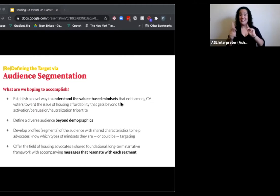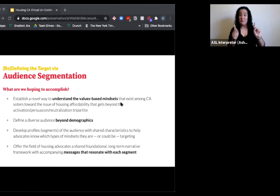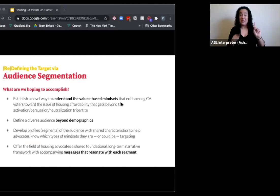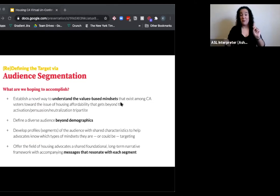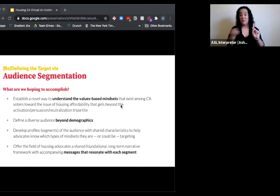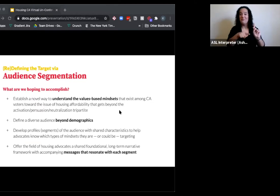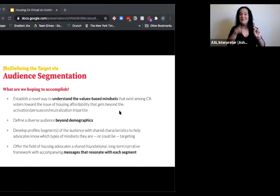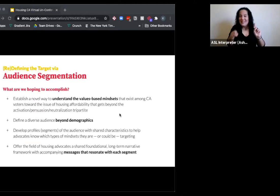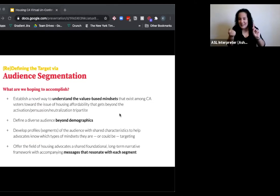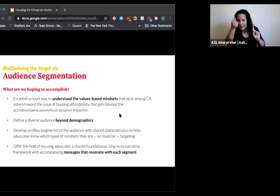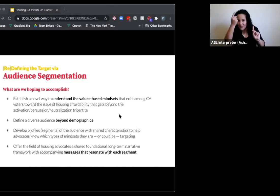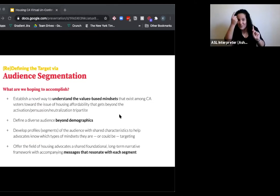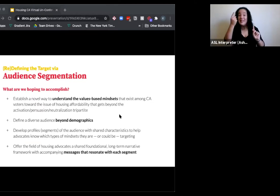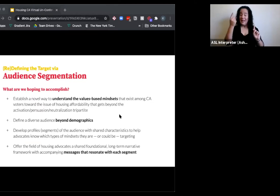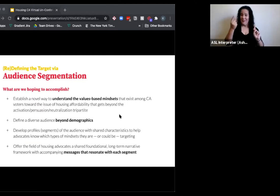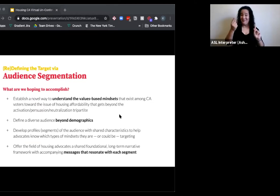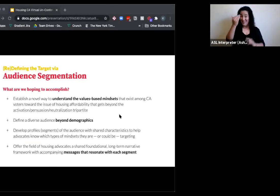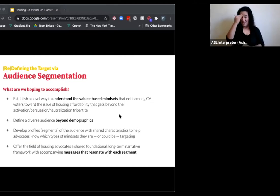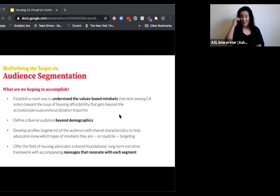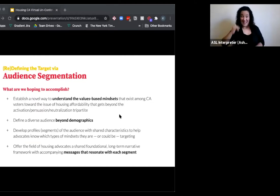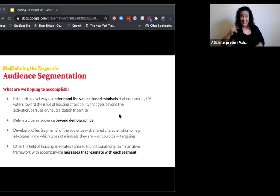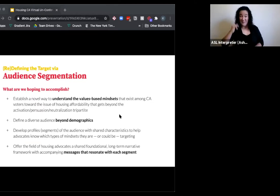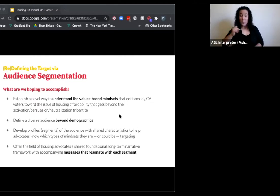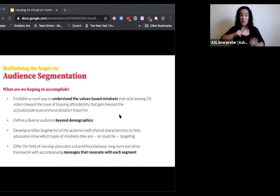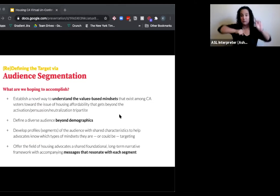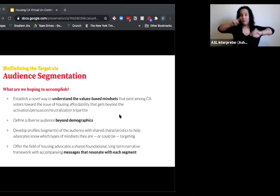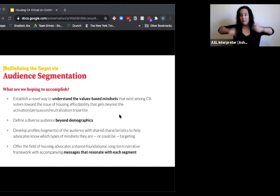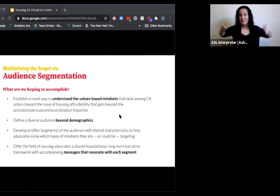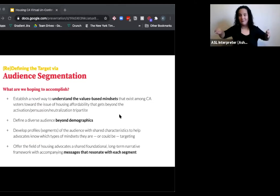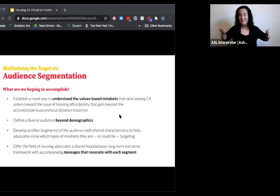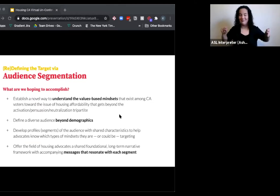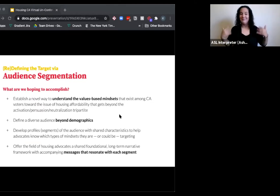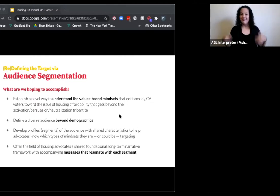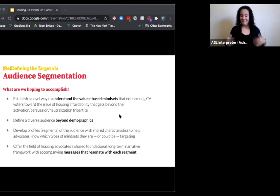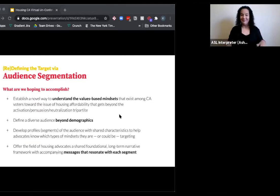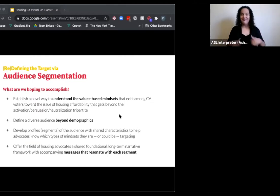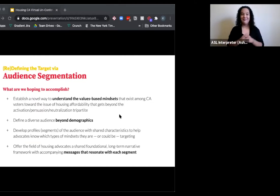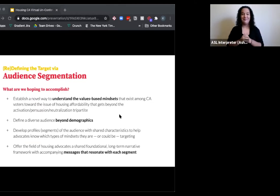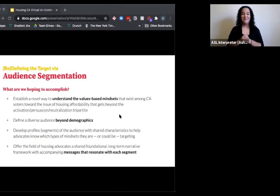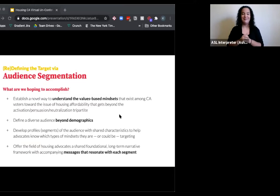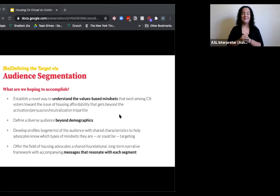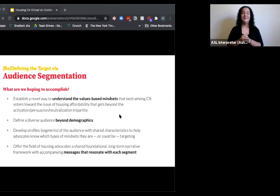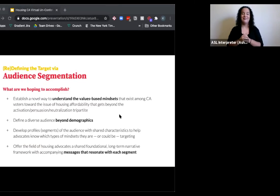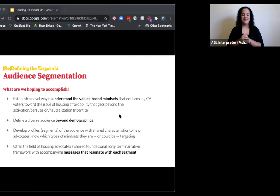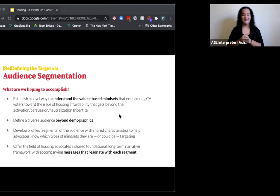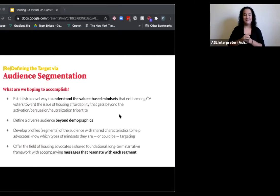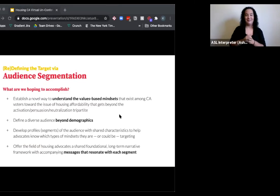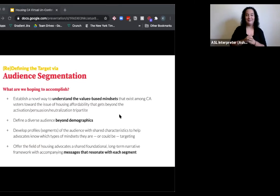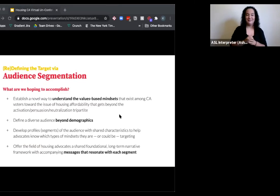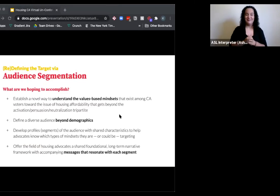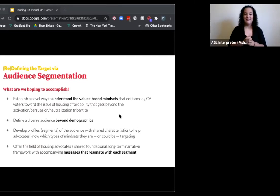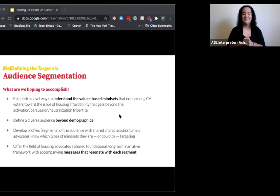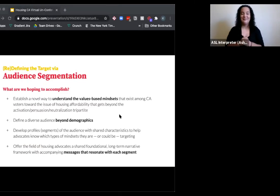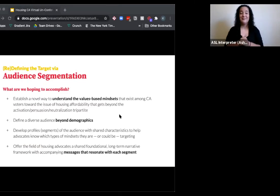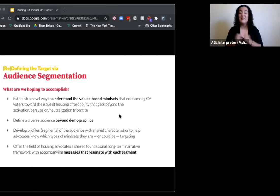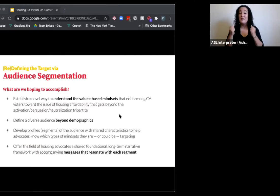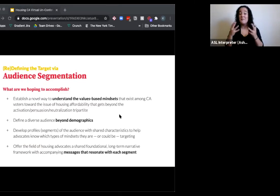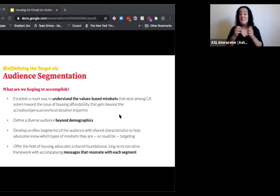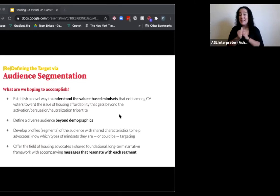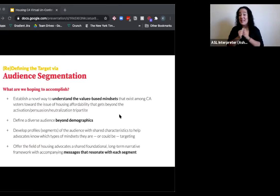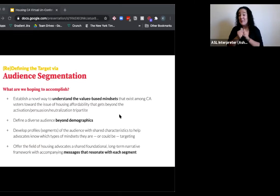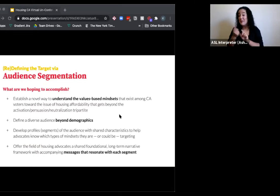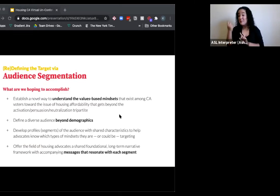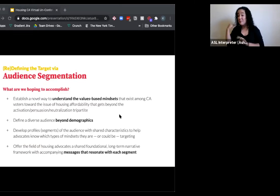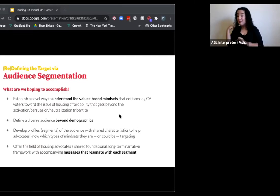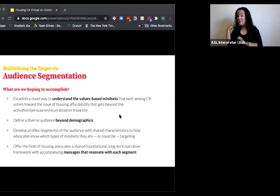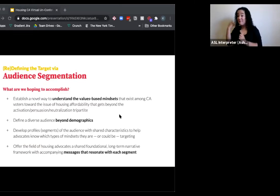wonderfully diverse state. And we didn't necessarily think it was constructive, like many campaigns before us, to think of our audience